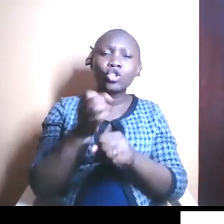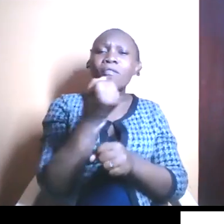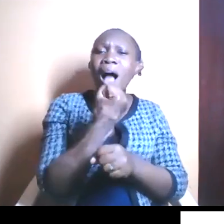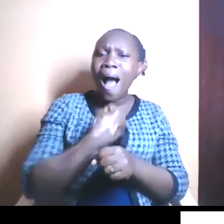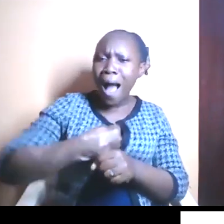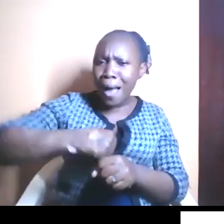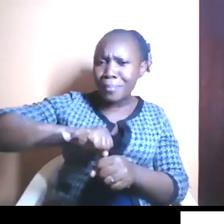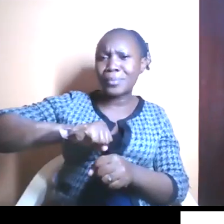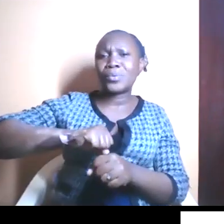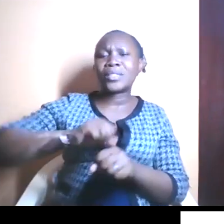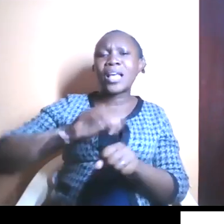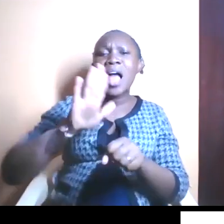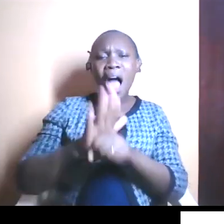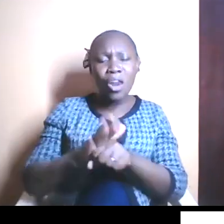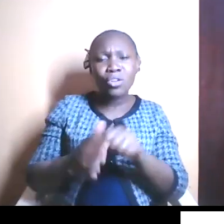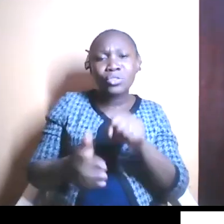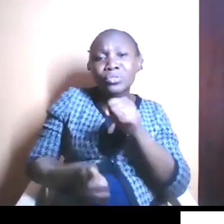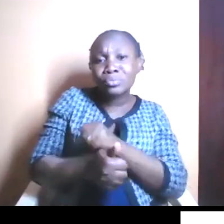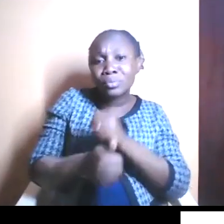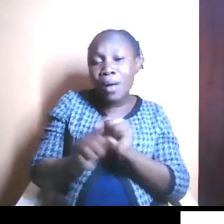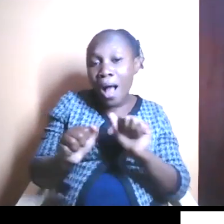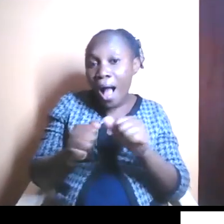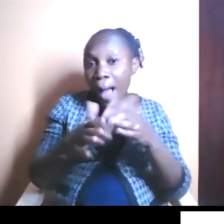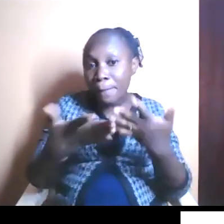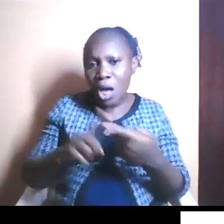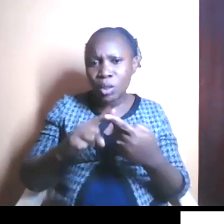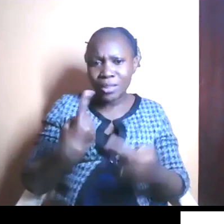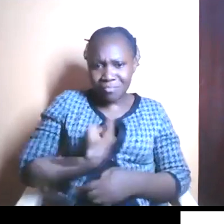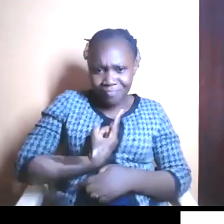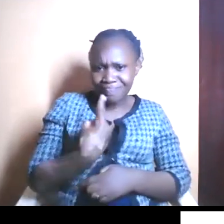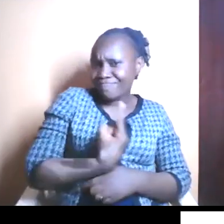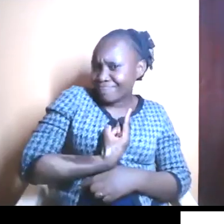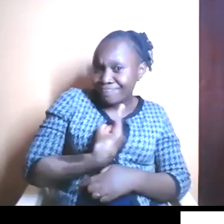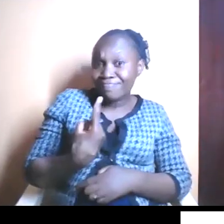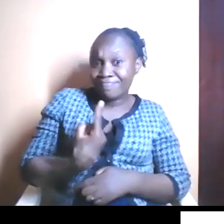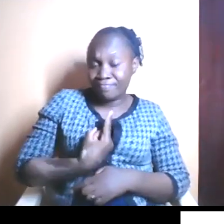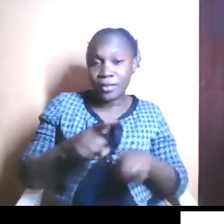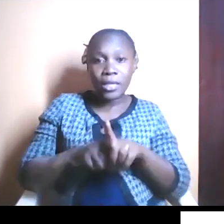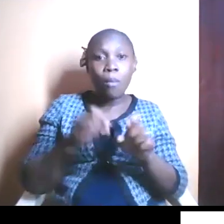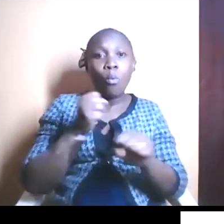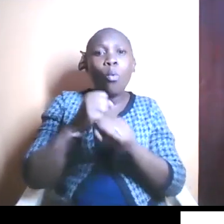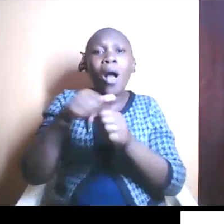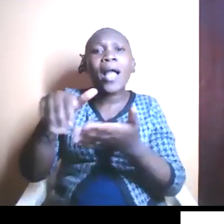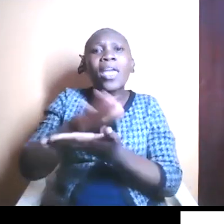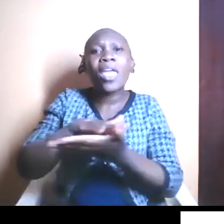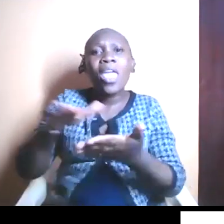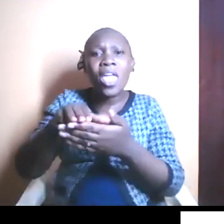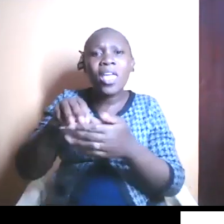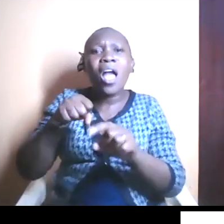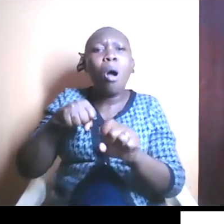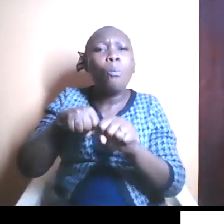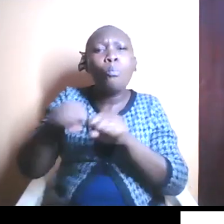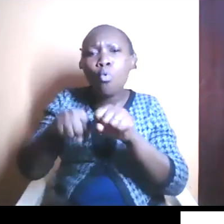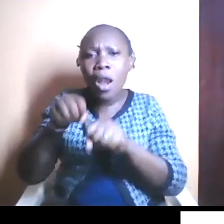toxicity thrives in isolation. And workplace bullying is part of toxicity. So community building is